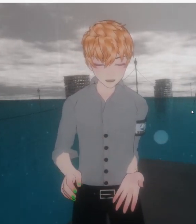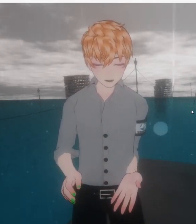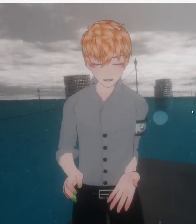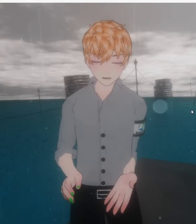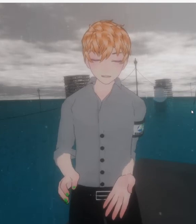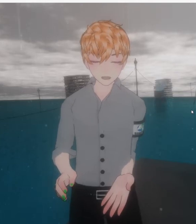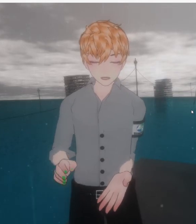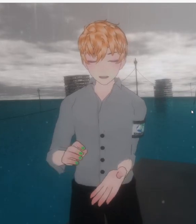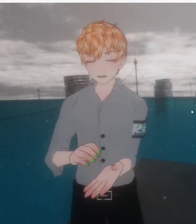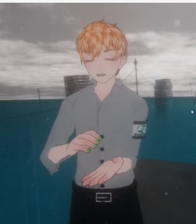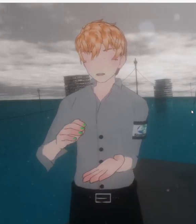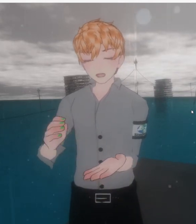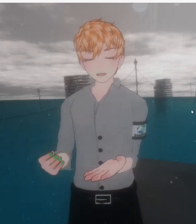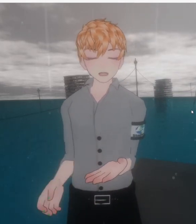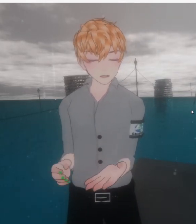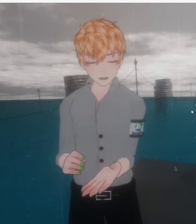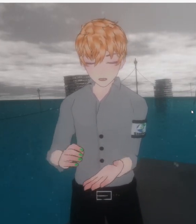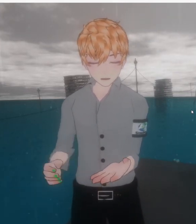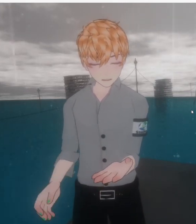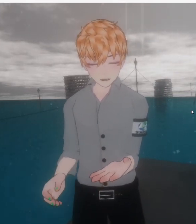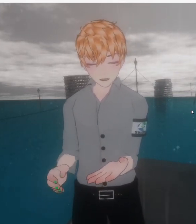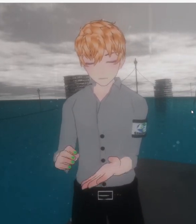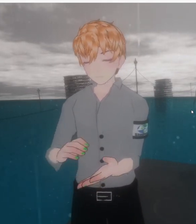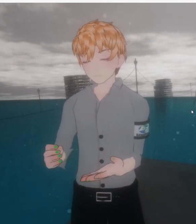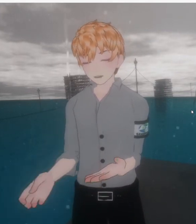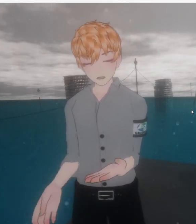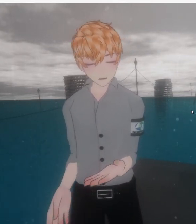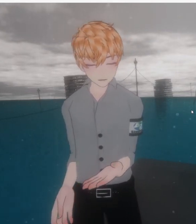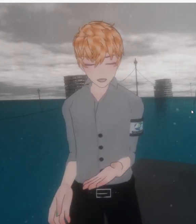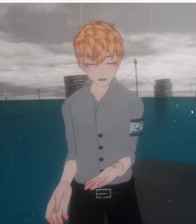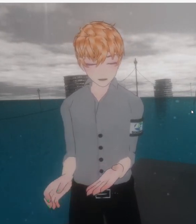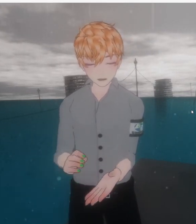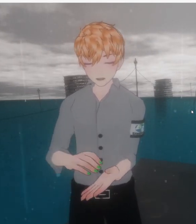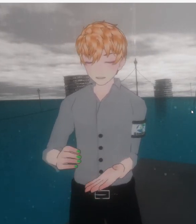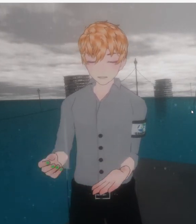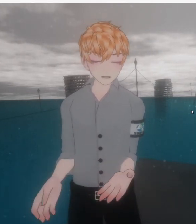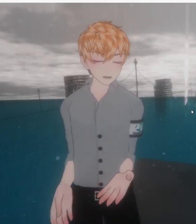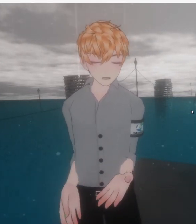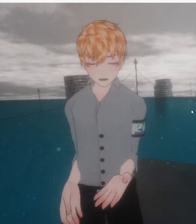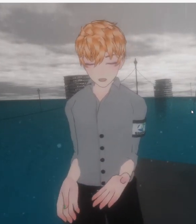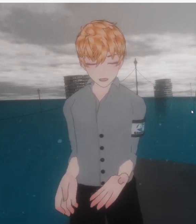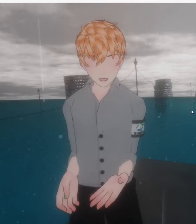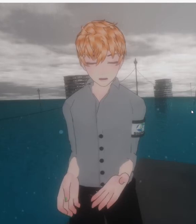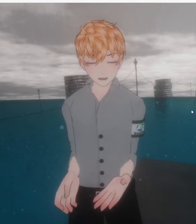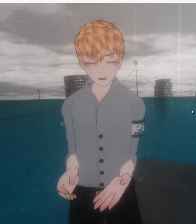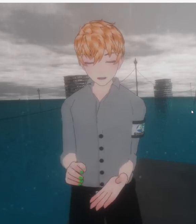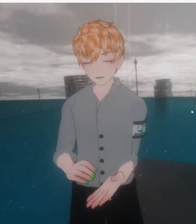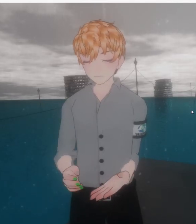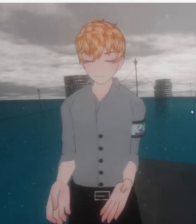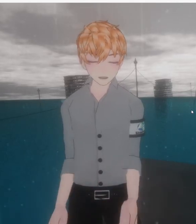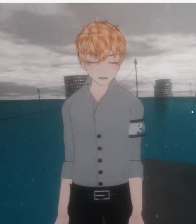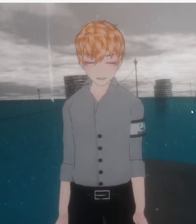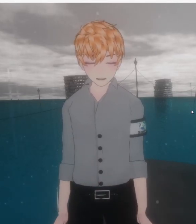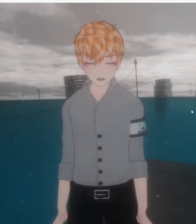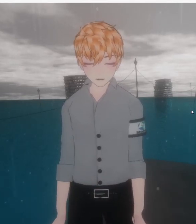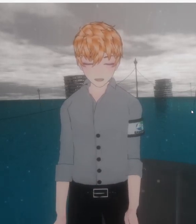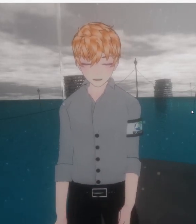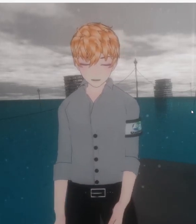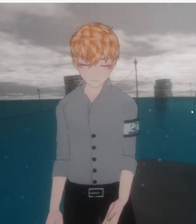a self-diagnosis here, but I'm like falling asleep multiple times a day, sleeping about 12 hours a day, pretty consistently over the past 3